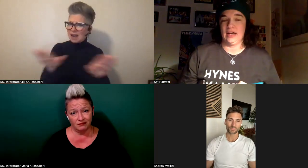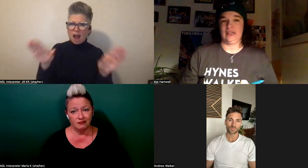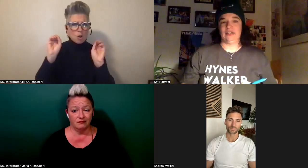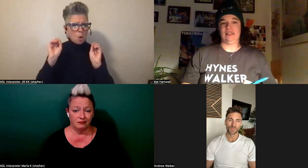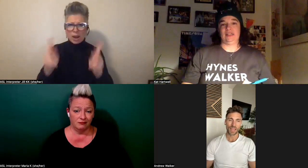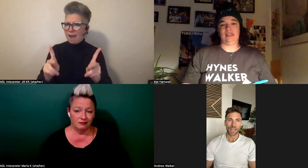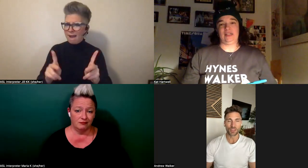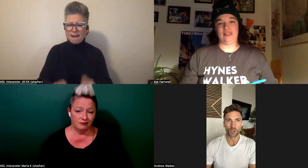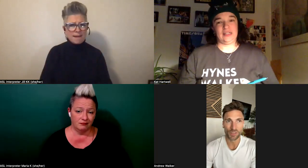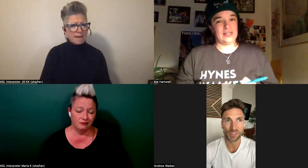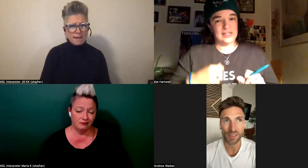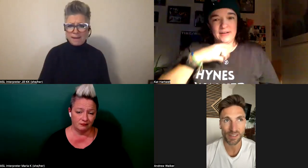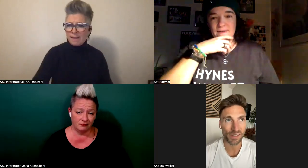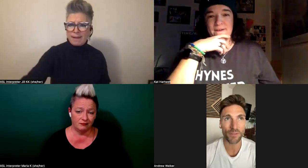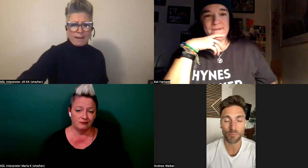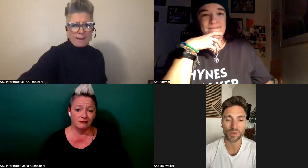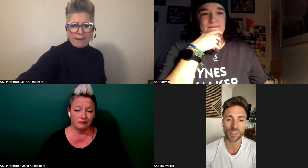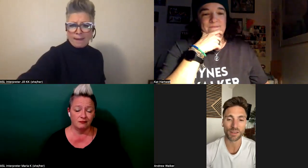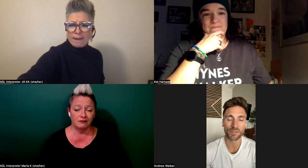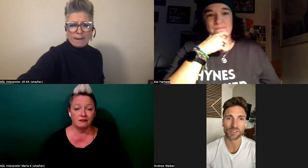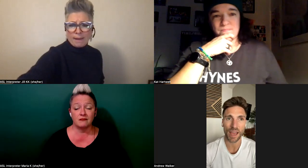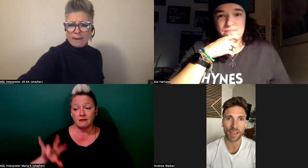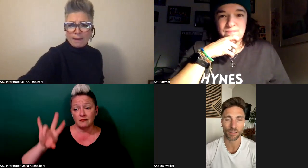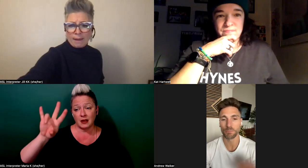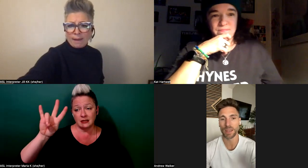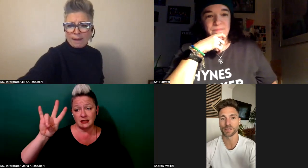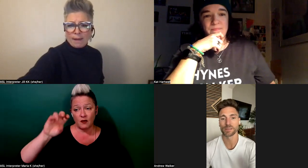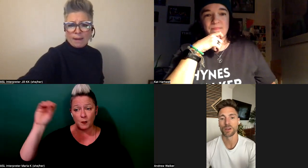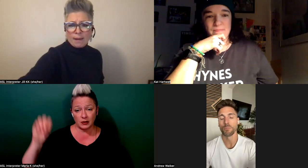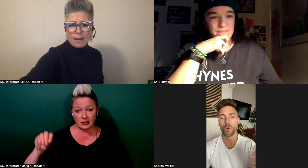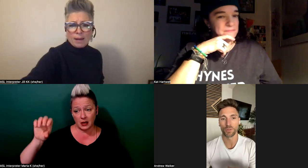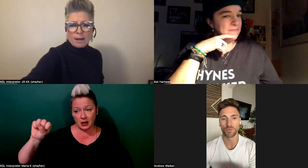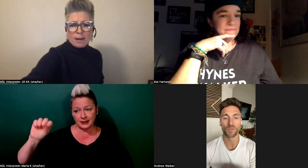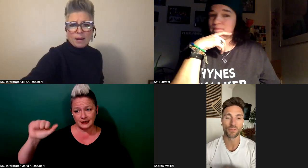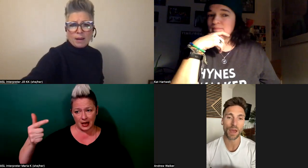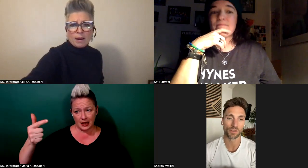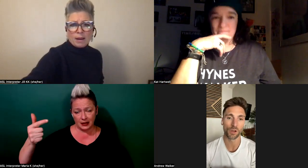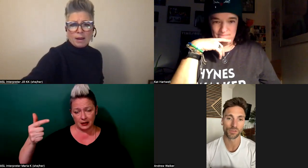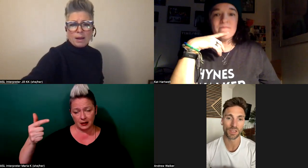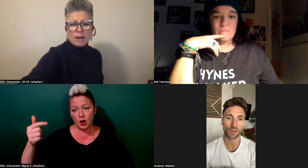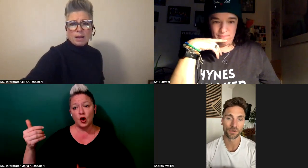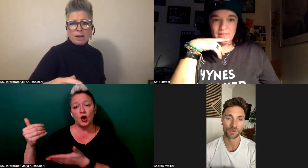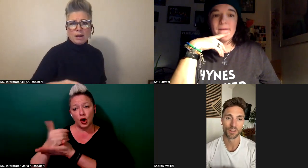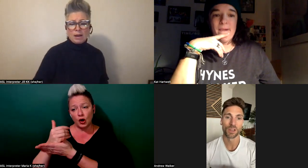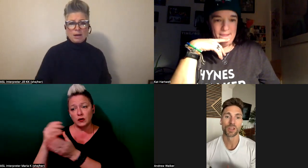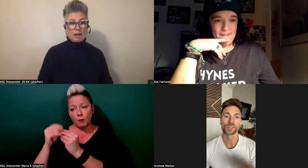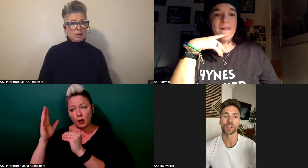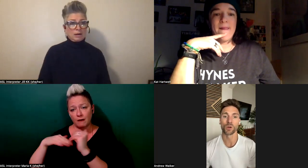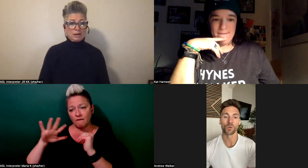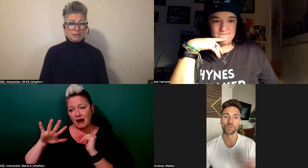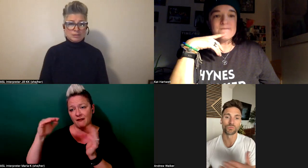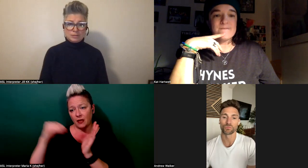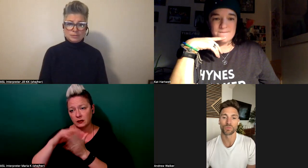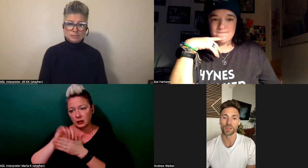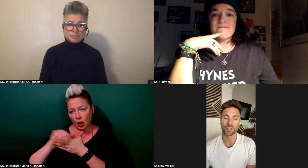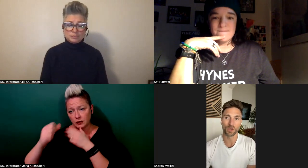okay. And you know, 7% of SAG makes more than $5,000 a year.